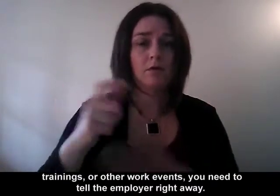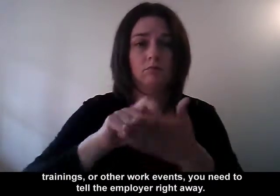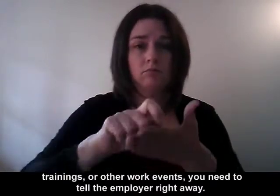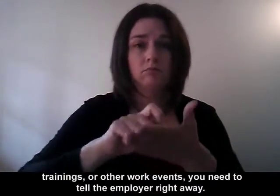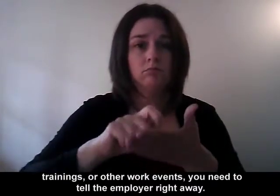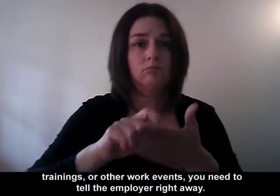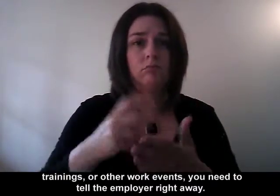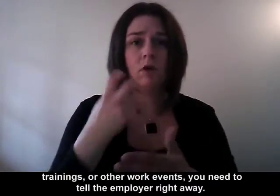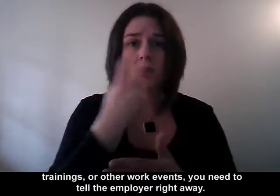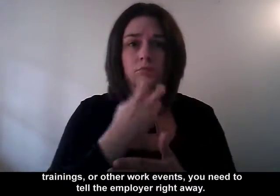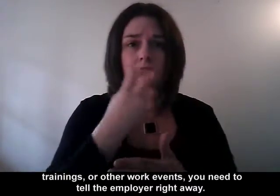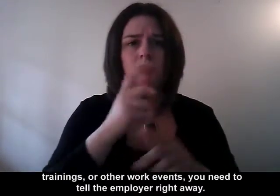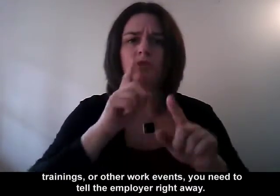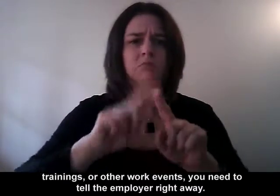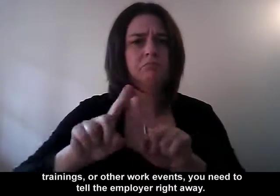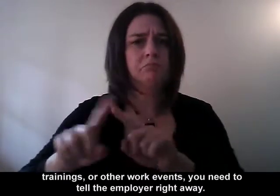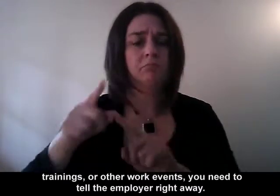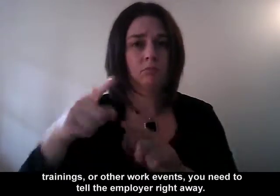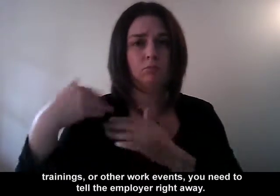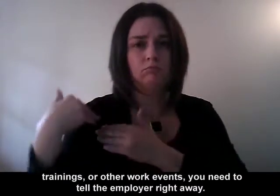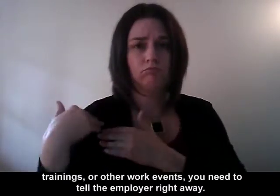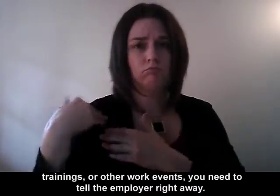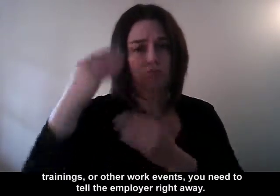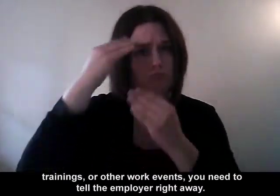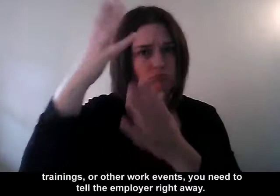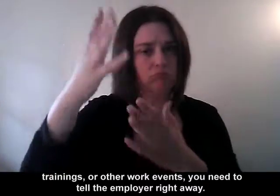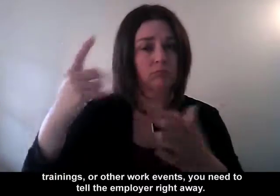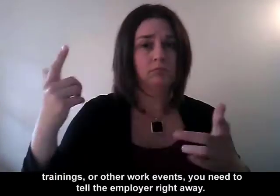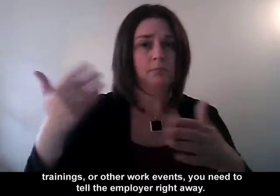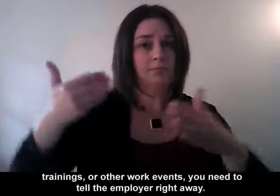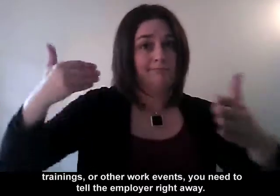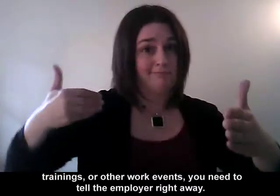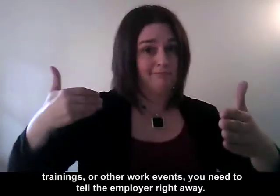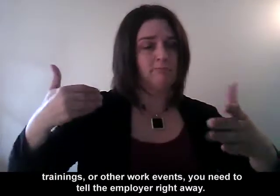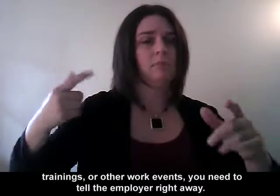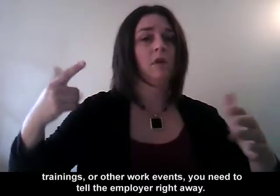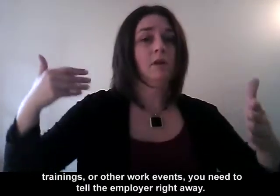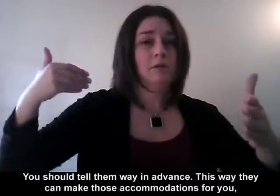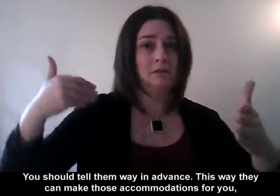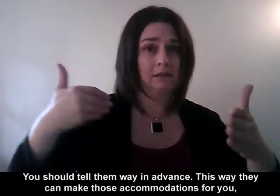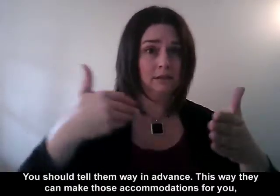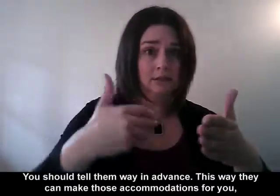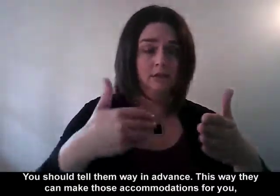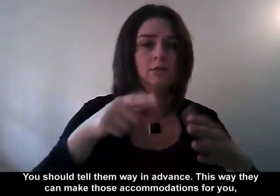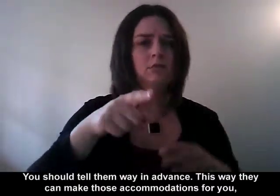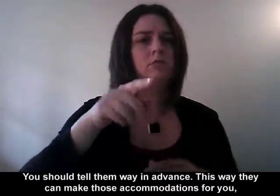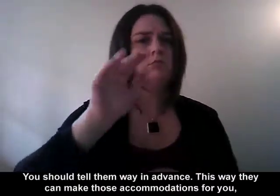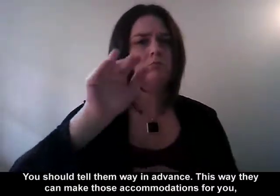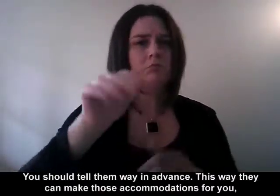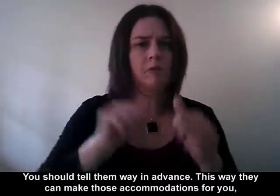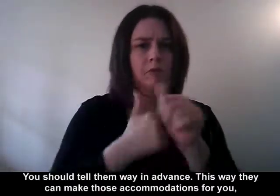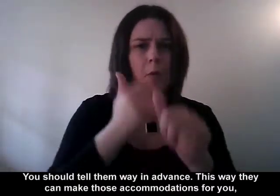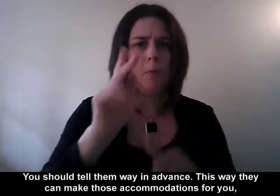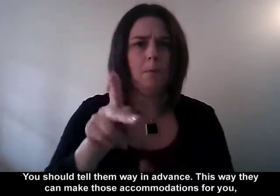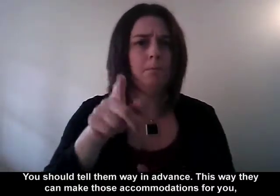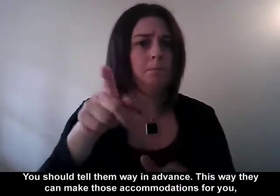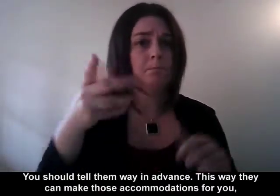or other work events, you need to tell the employer right away. You should tell them way in advance. This way they can make